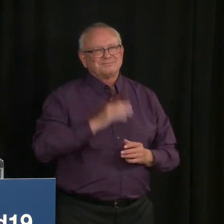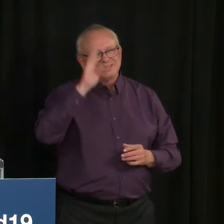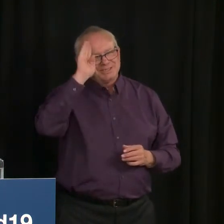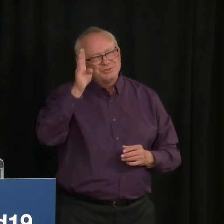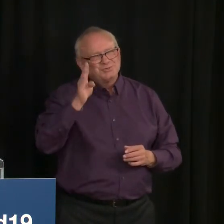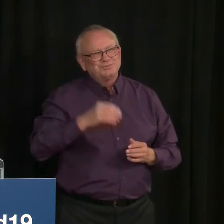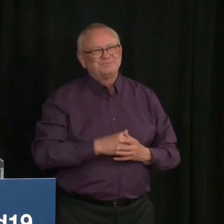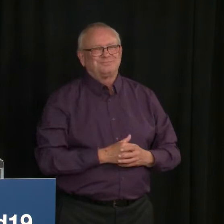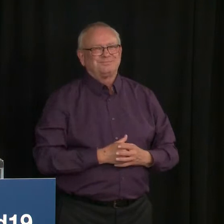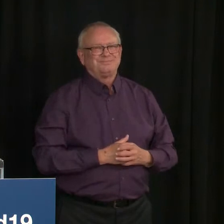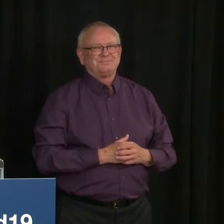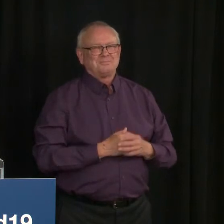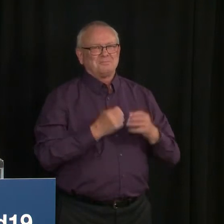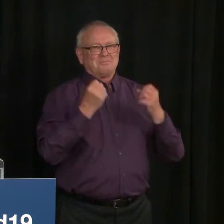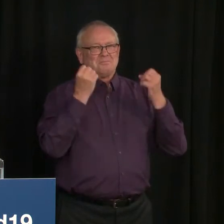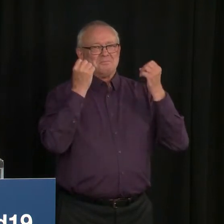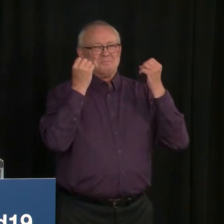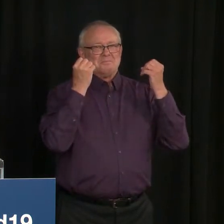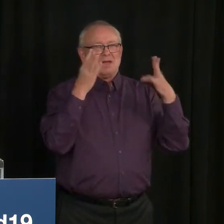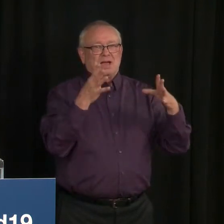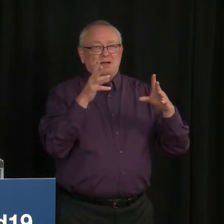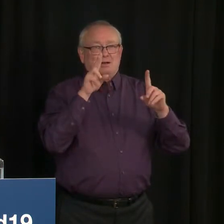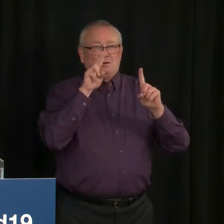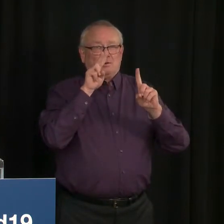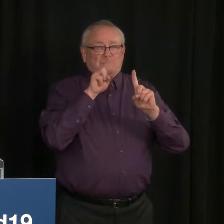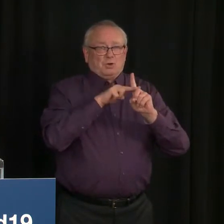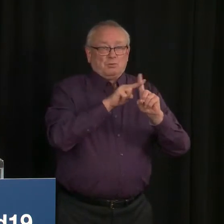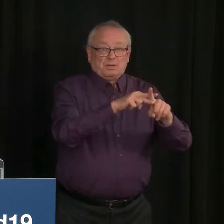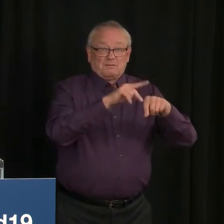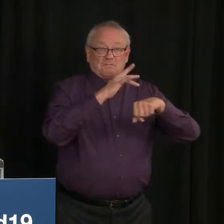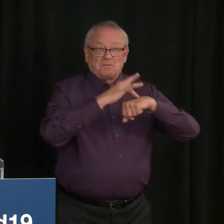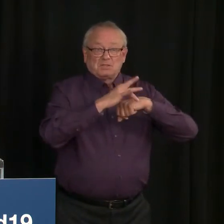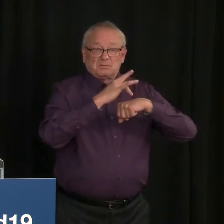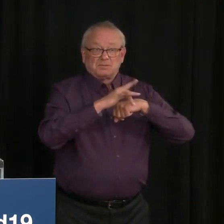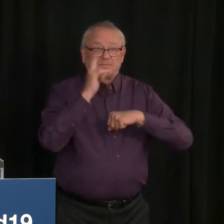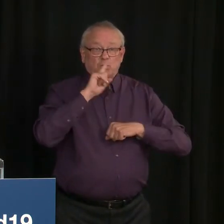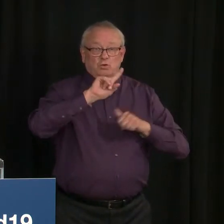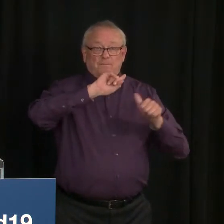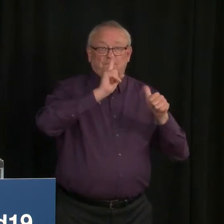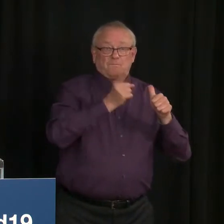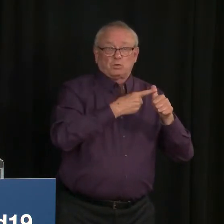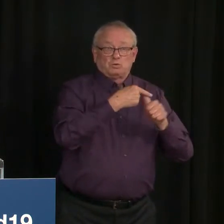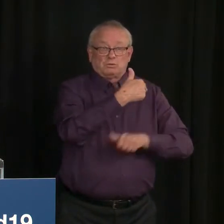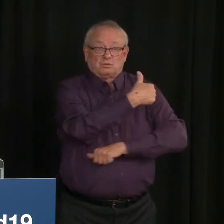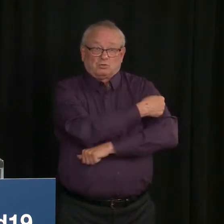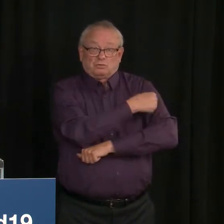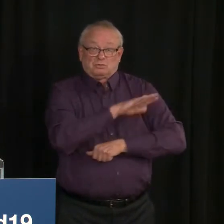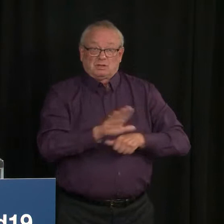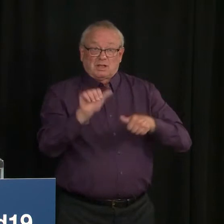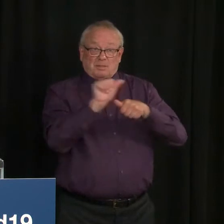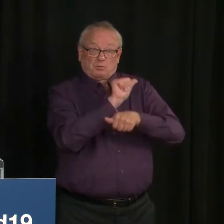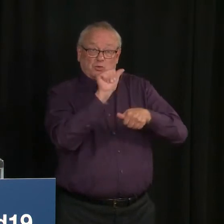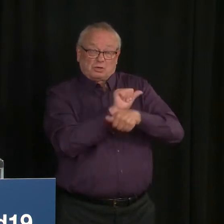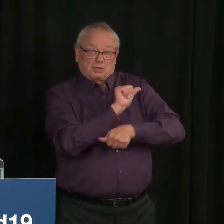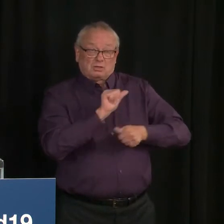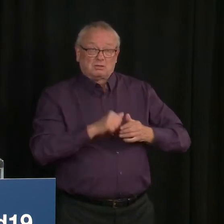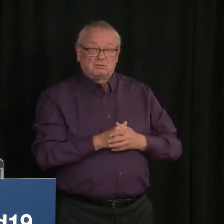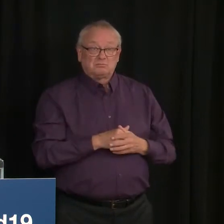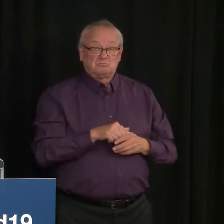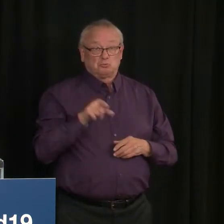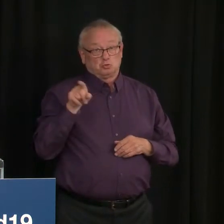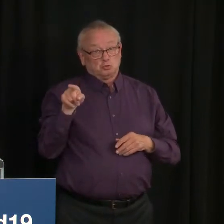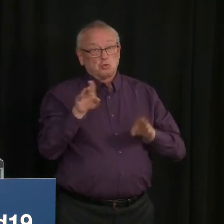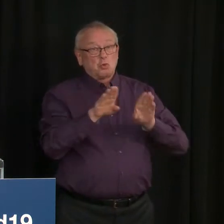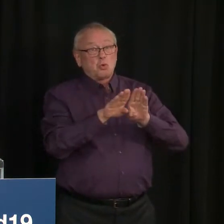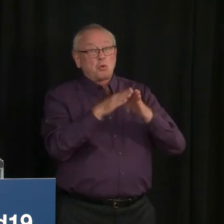of unclaimed appointments for first dose vaccinations in Alberta this week. Will you open up eligibility for second dose vaccinations